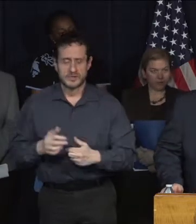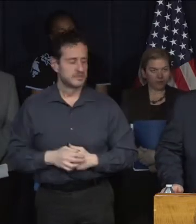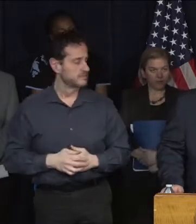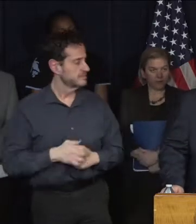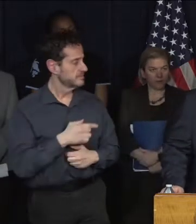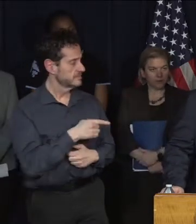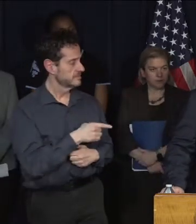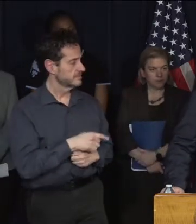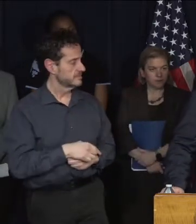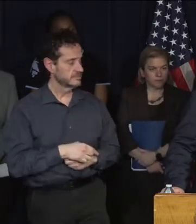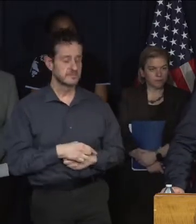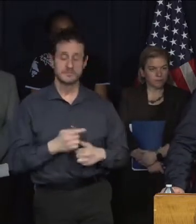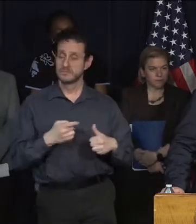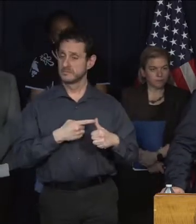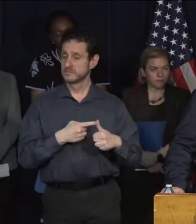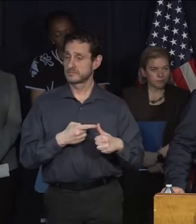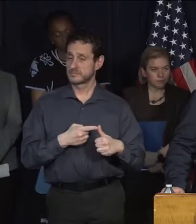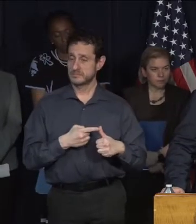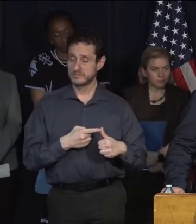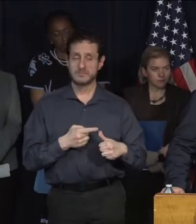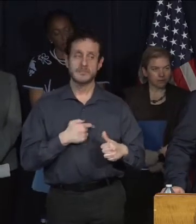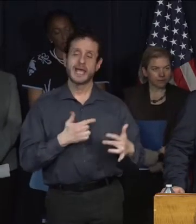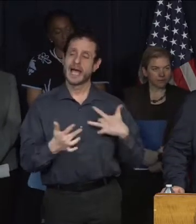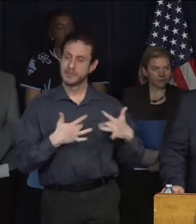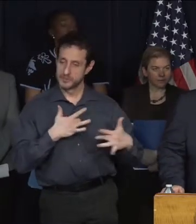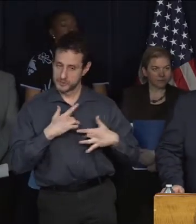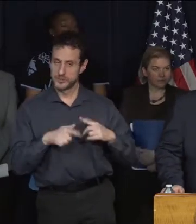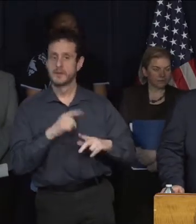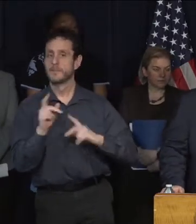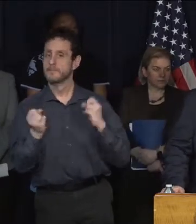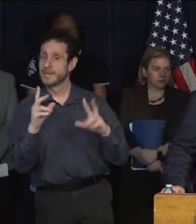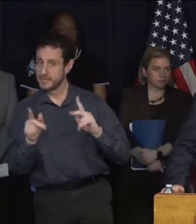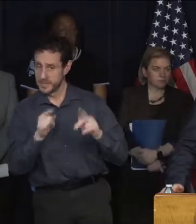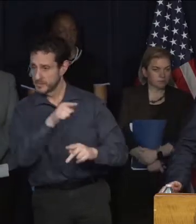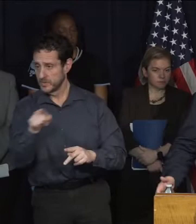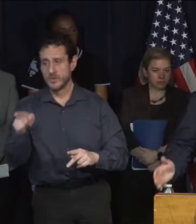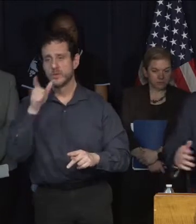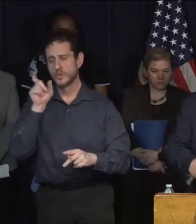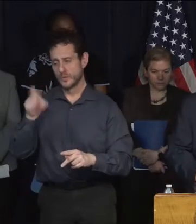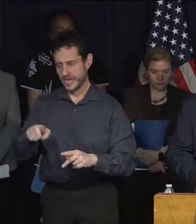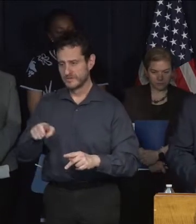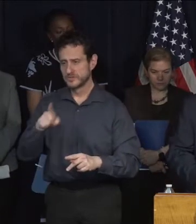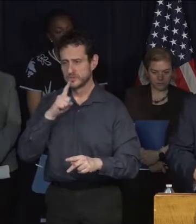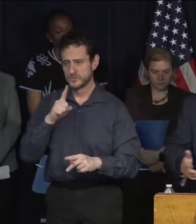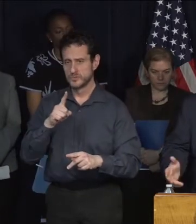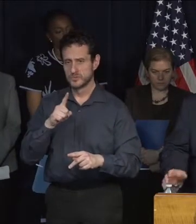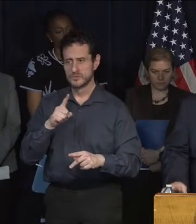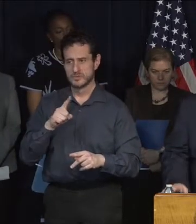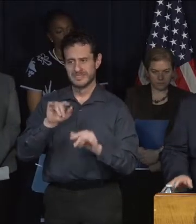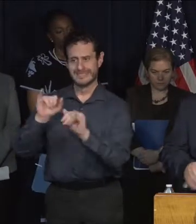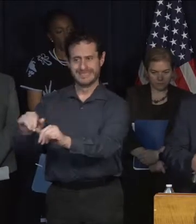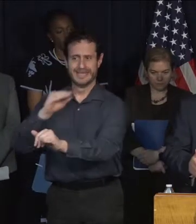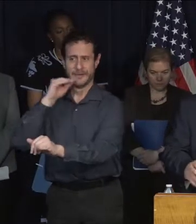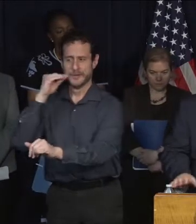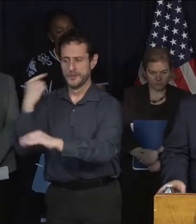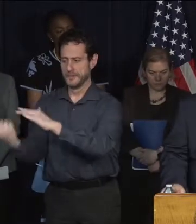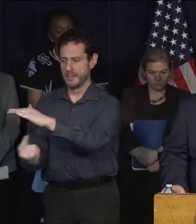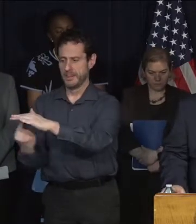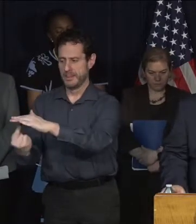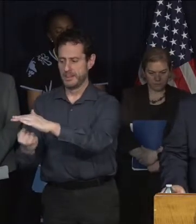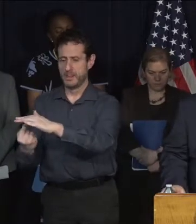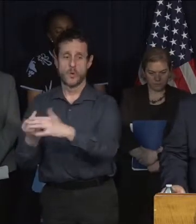requirements continue to grow, which of course would be devastating to those employees? Yeah, that's, first of all, I am very concerned about many people who either have to self-isolate or have become